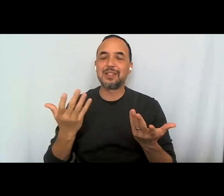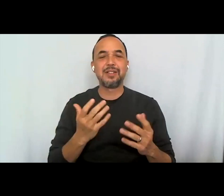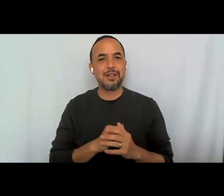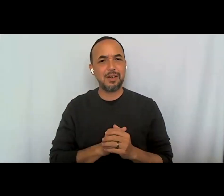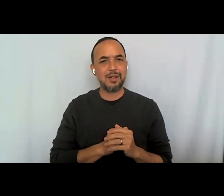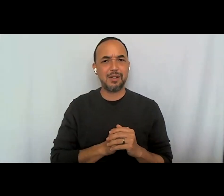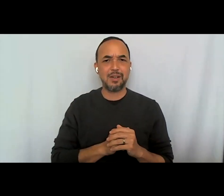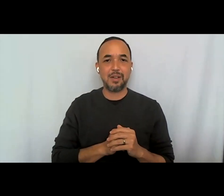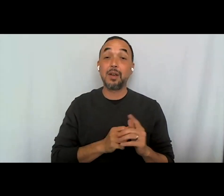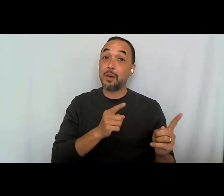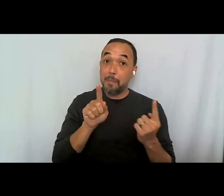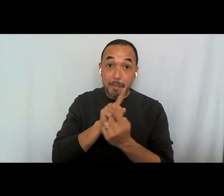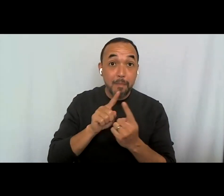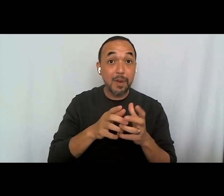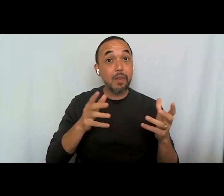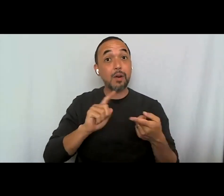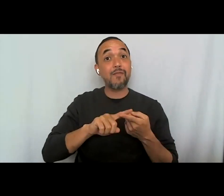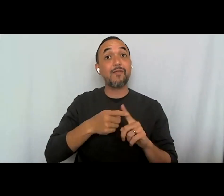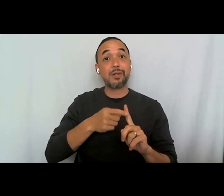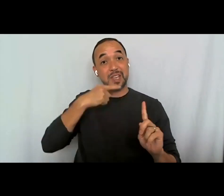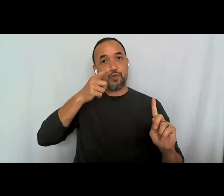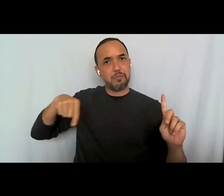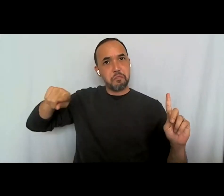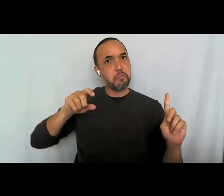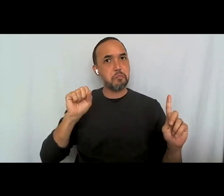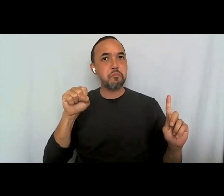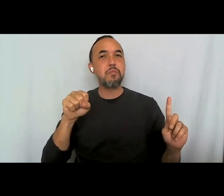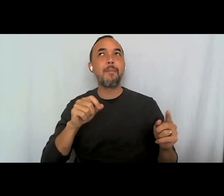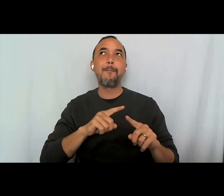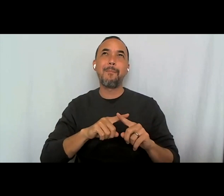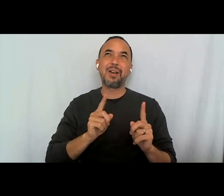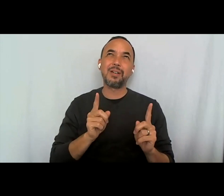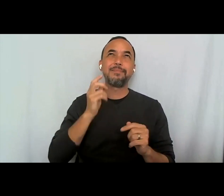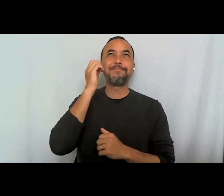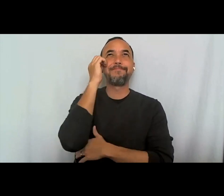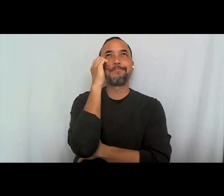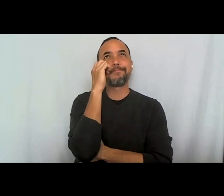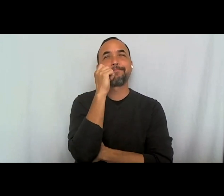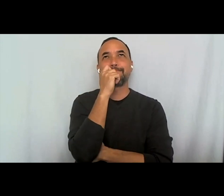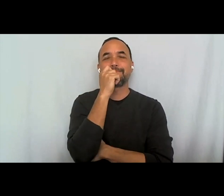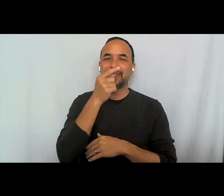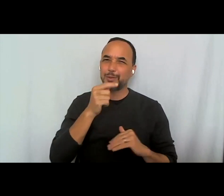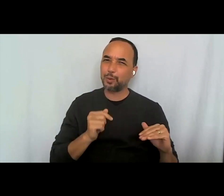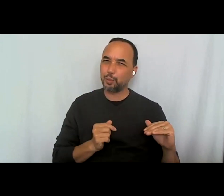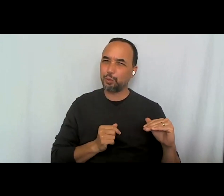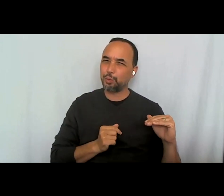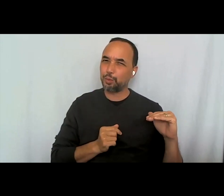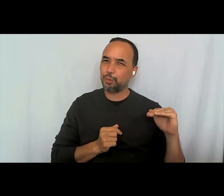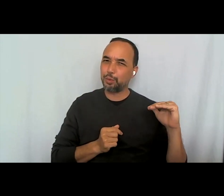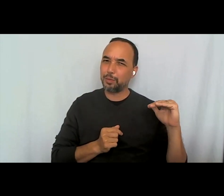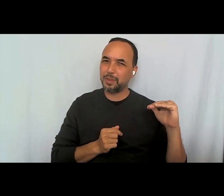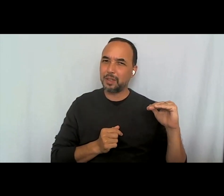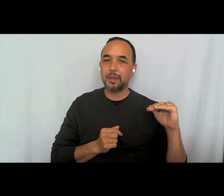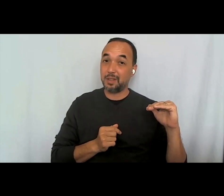He made a lot of friends there who are hearing, but as he grew older, he was